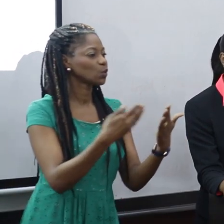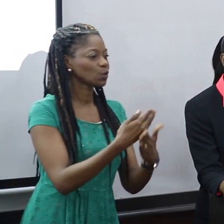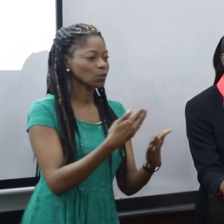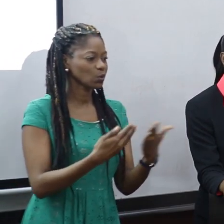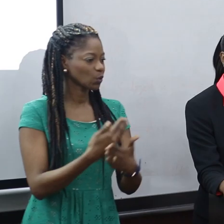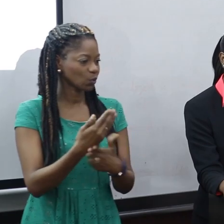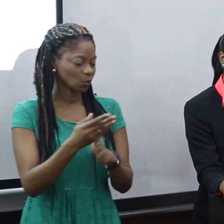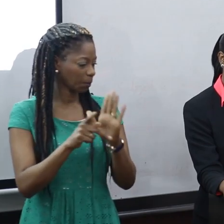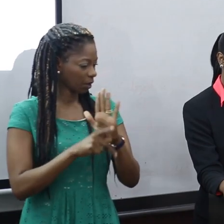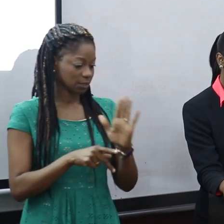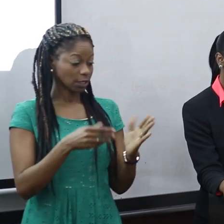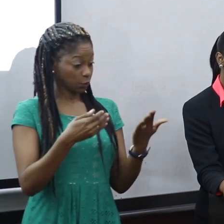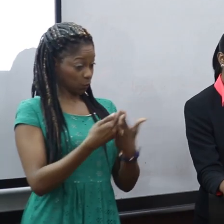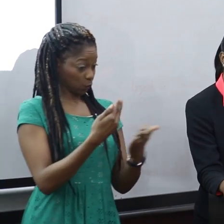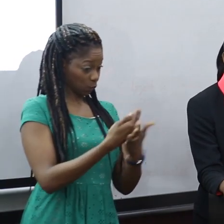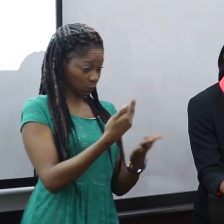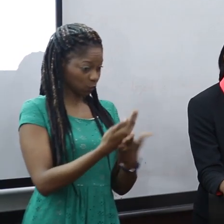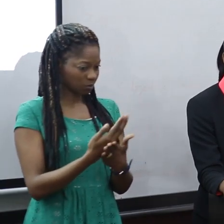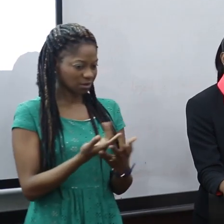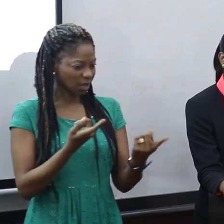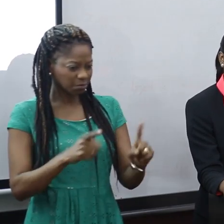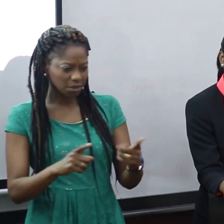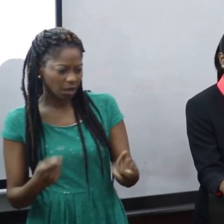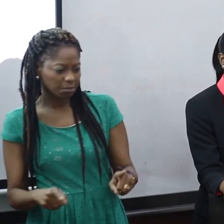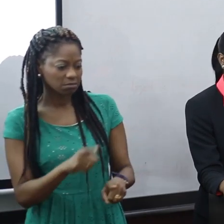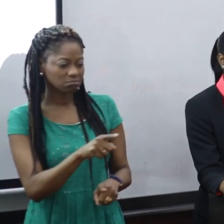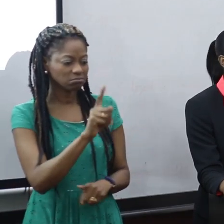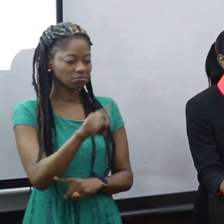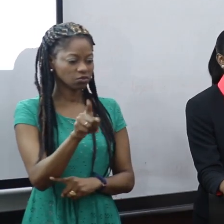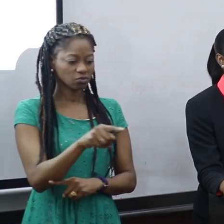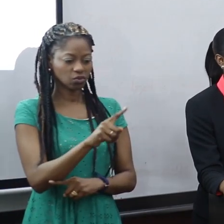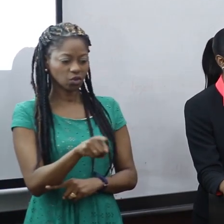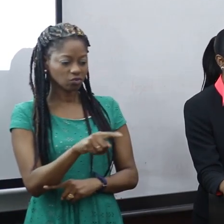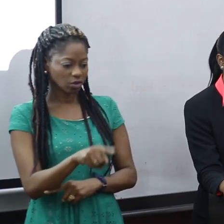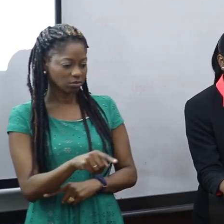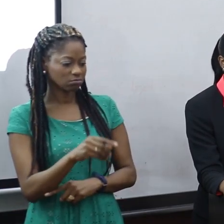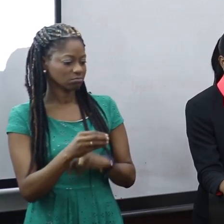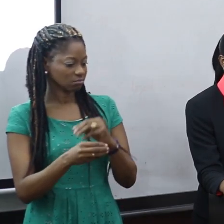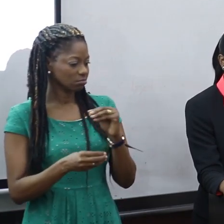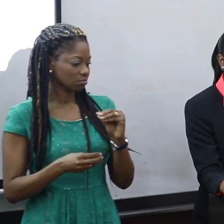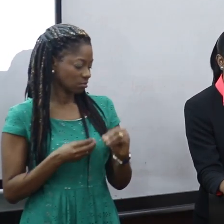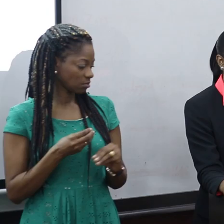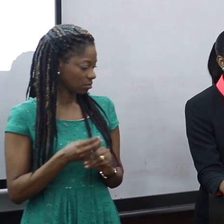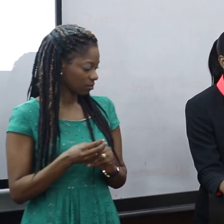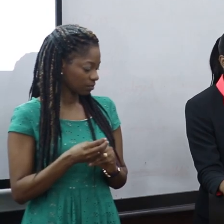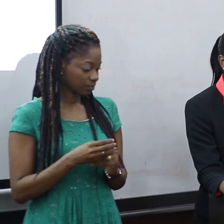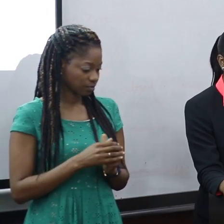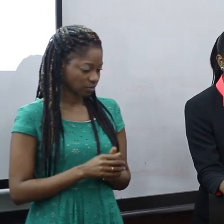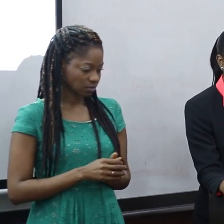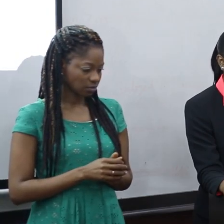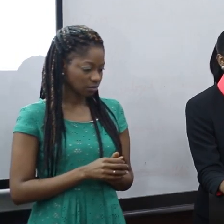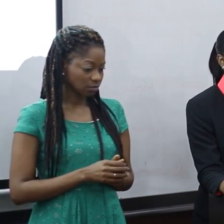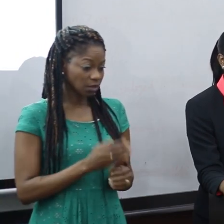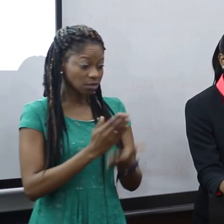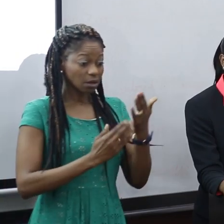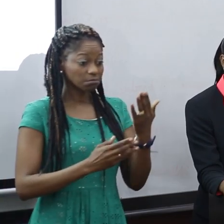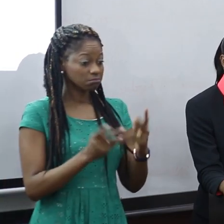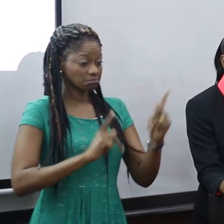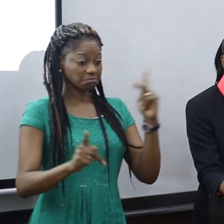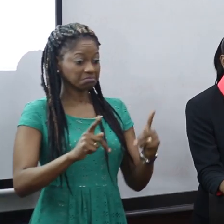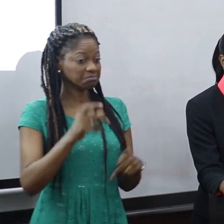rights frameworks. Even basic issues and principles stated in our statutes are little understood and are